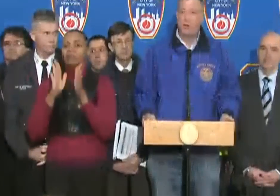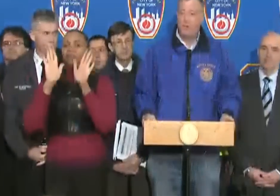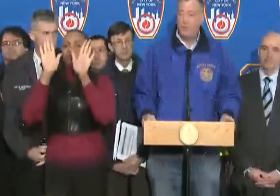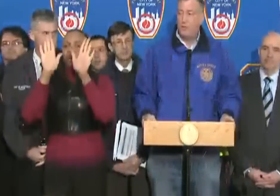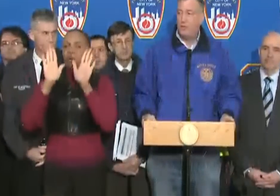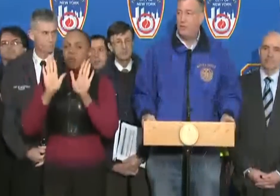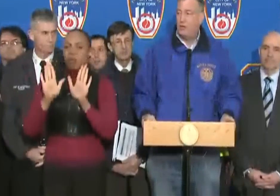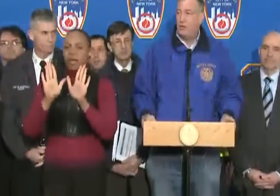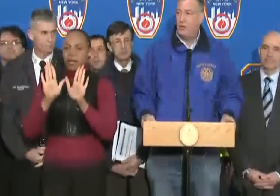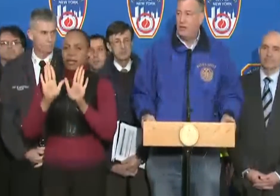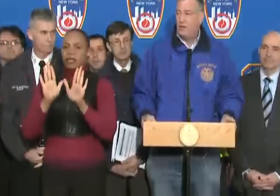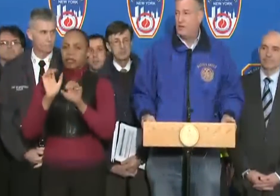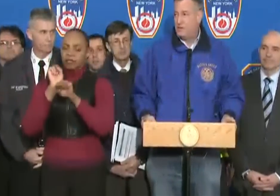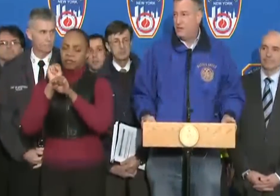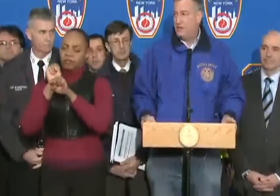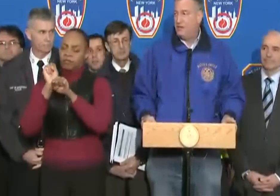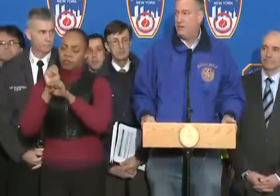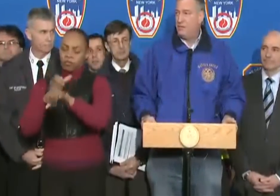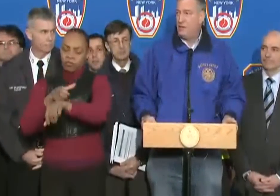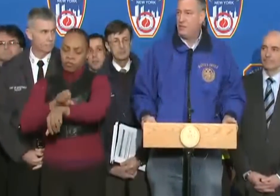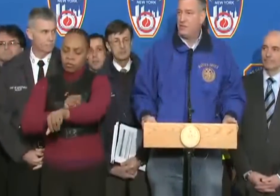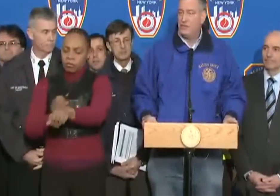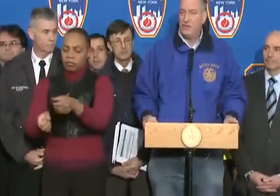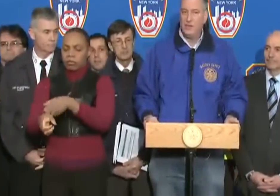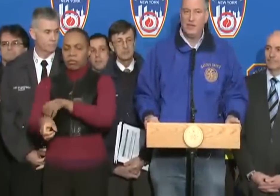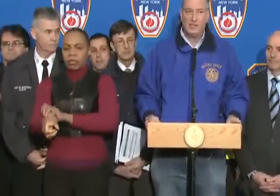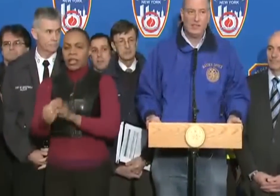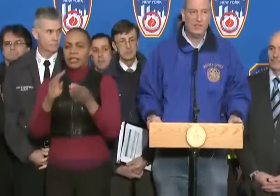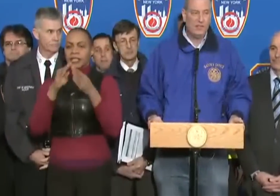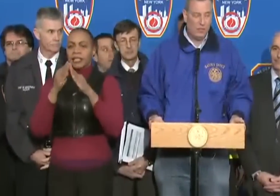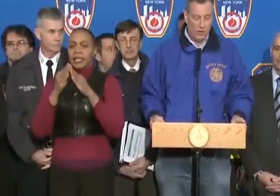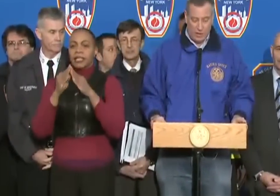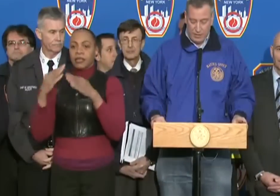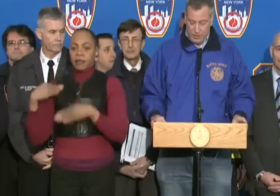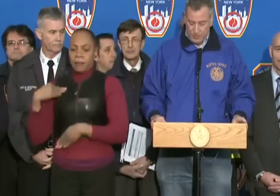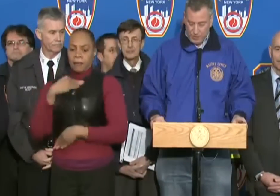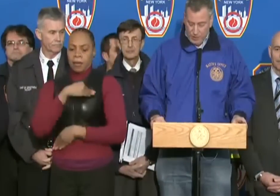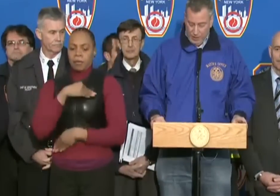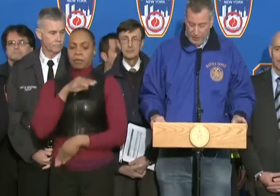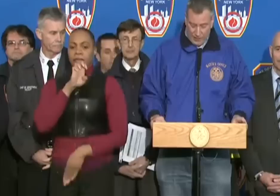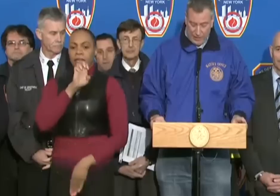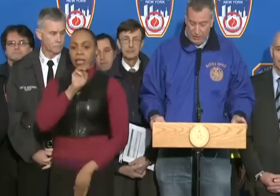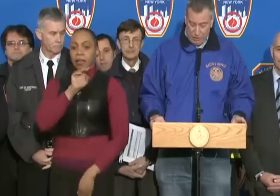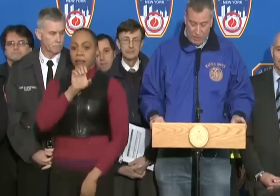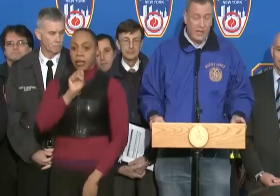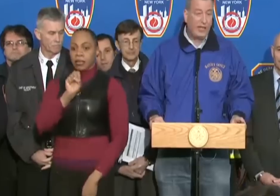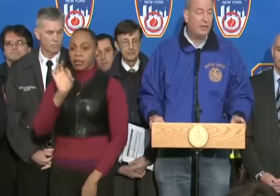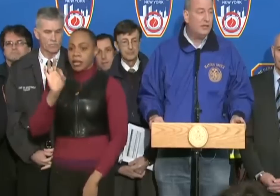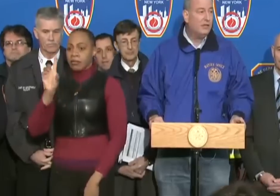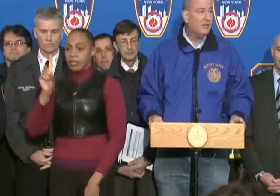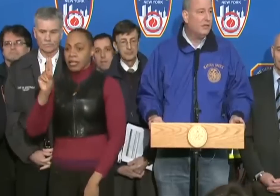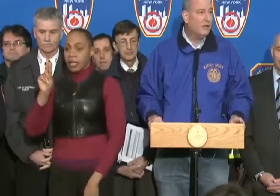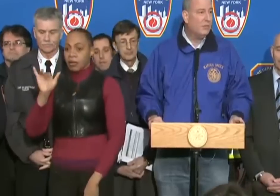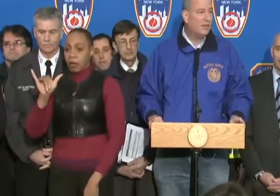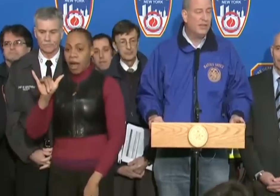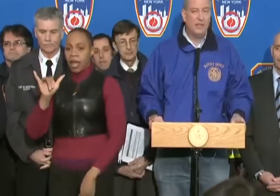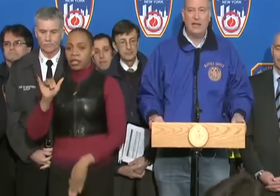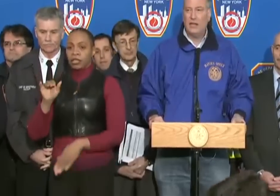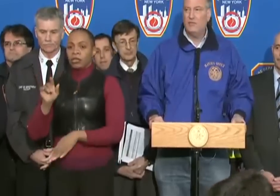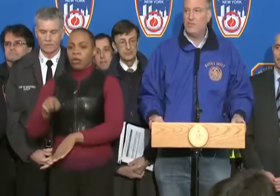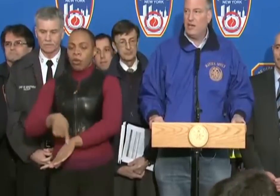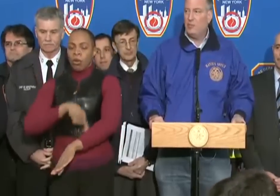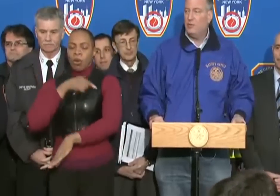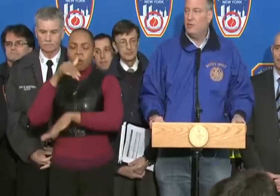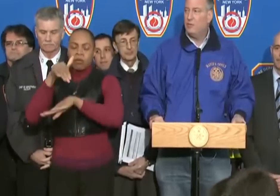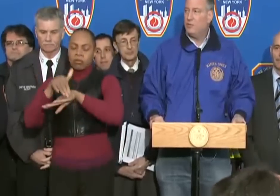hardest working people in this city, members of the EMS and the FDNY. And they had a long night, but they did